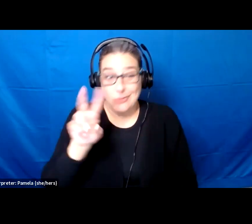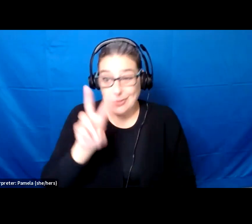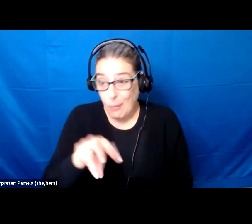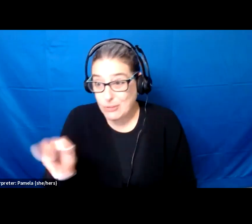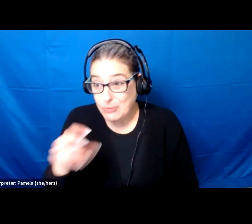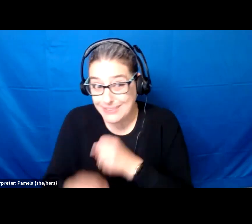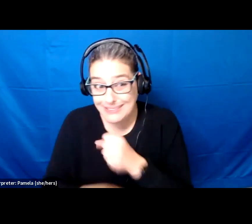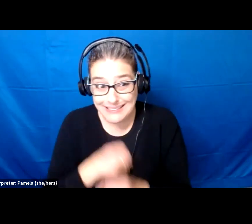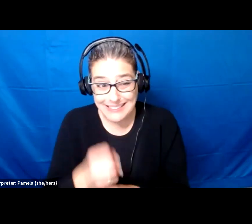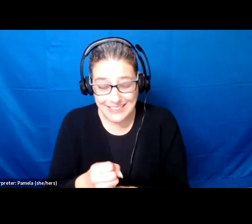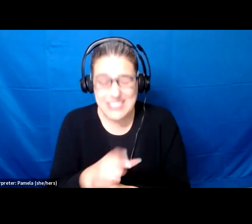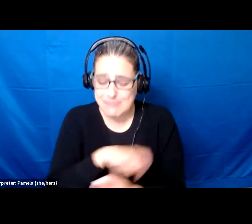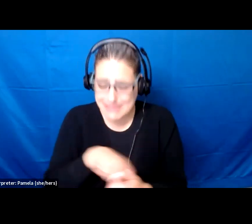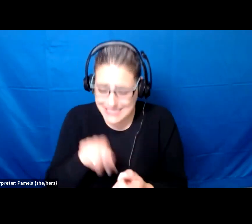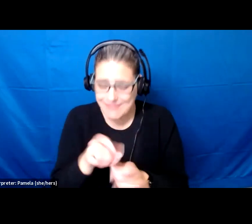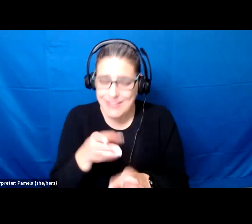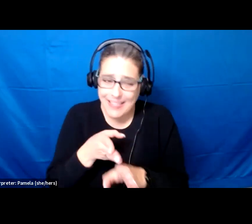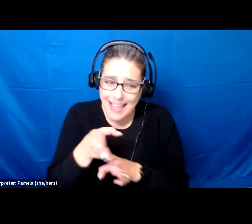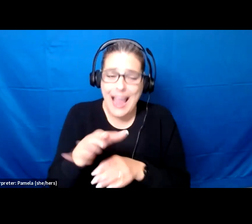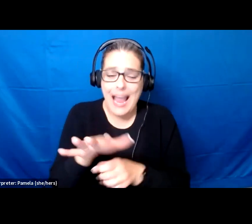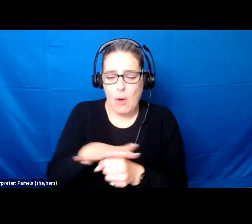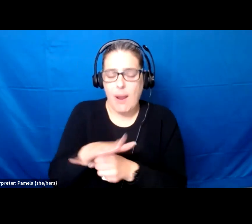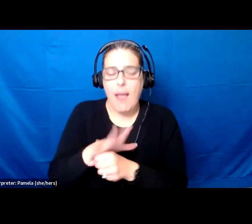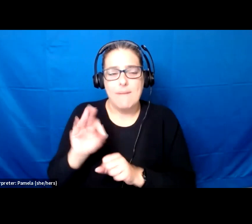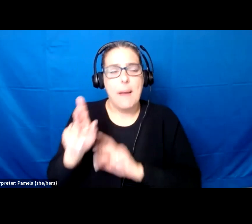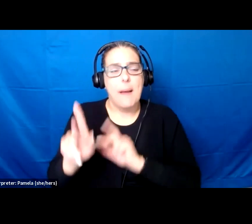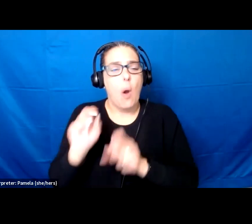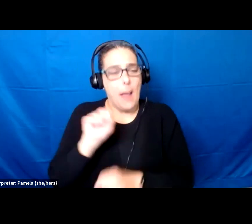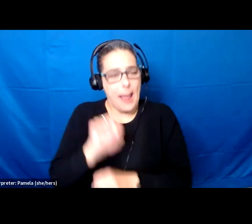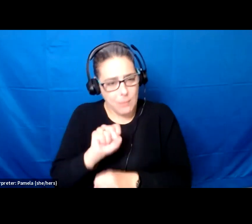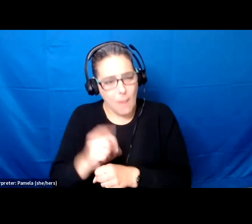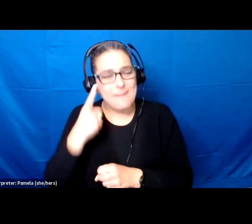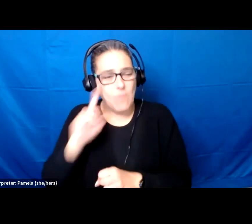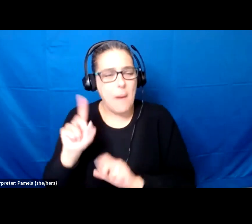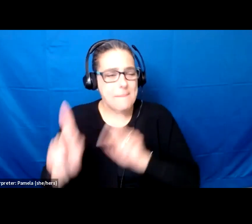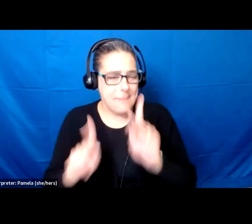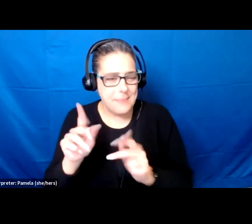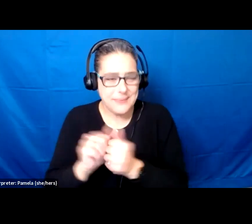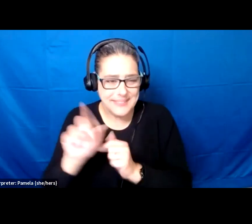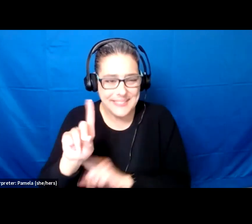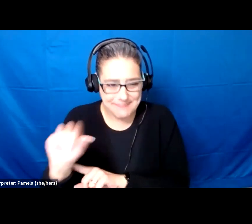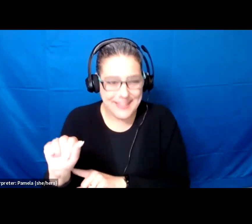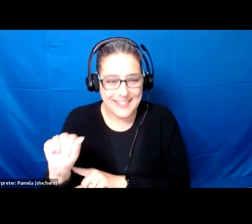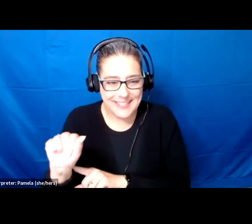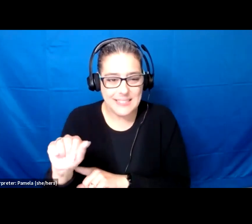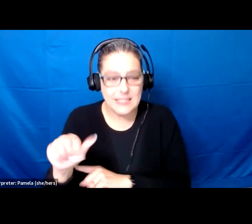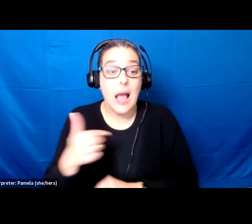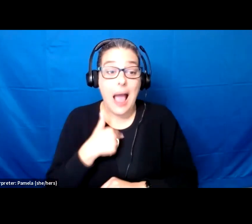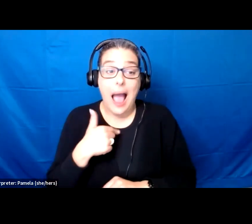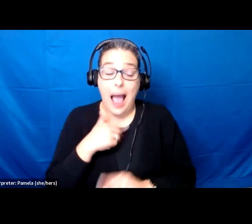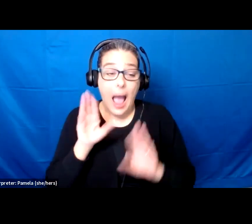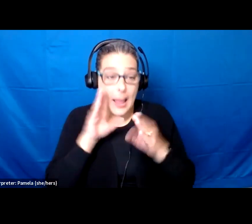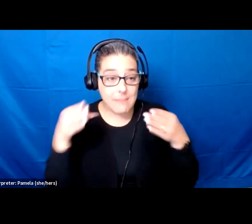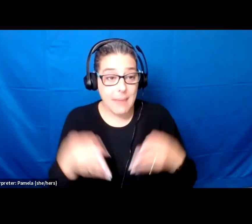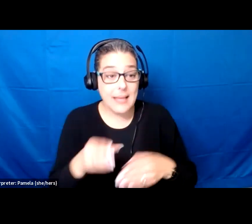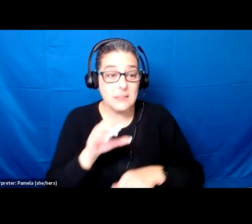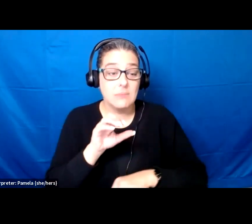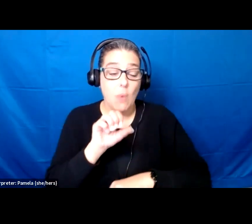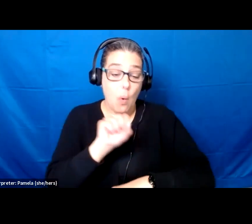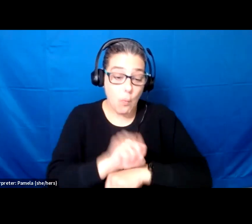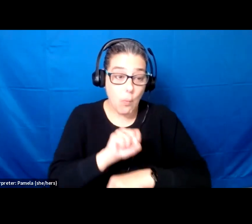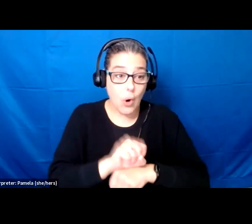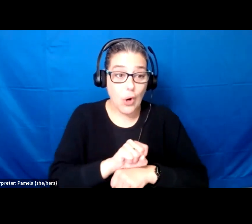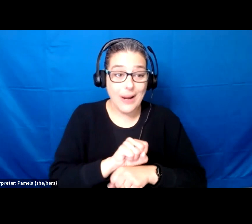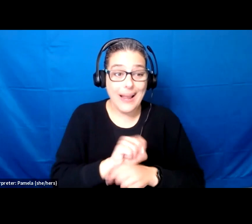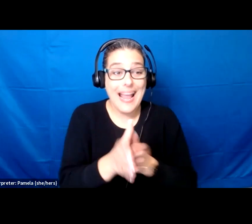years now. And primarily what I do is work incentives or benefits counseling. So